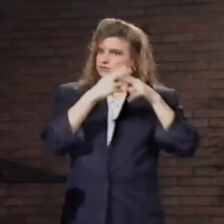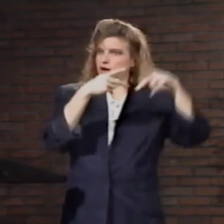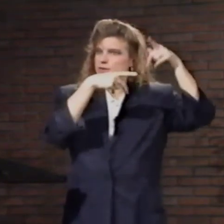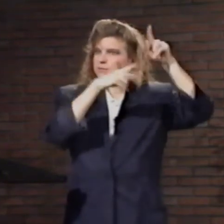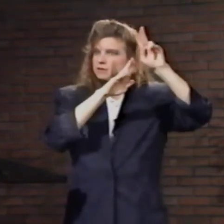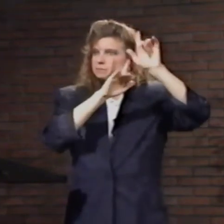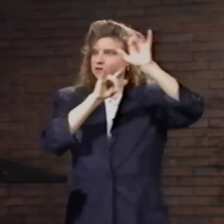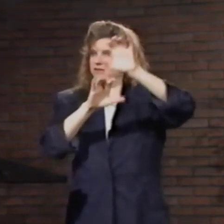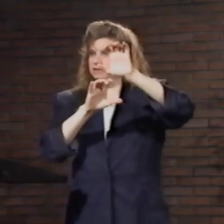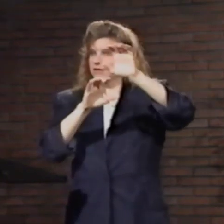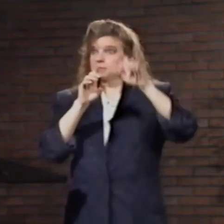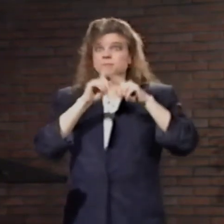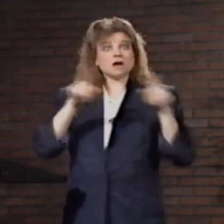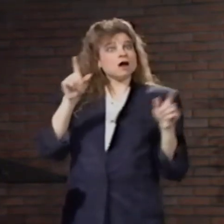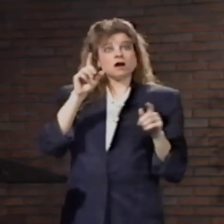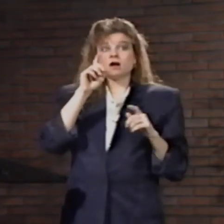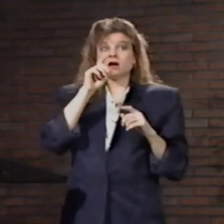word is the same. They both have public.